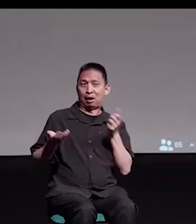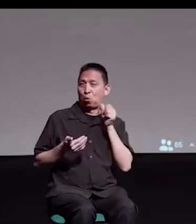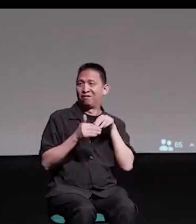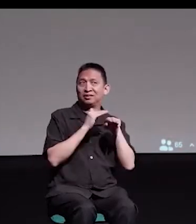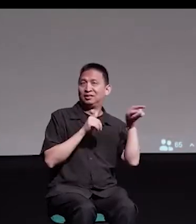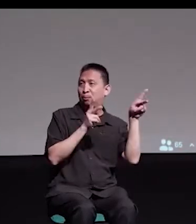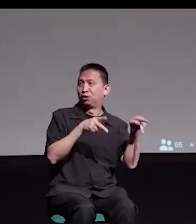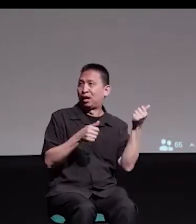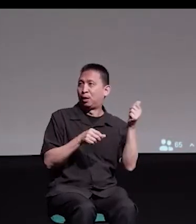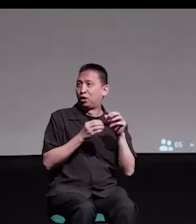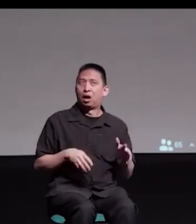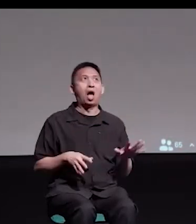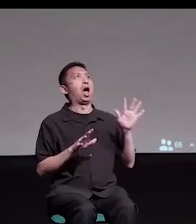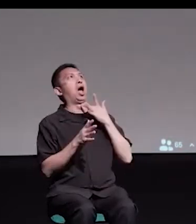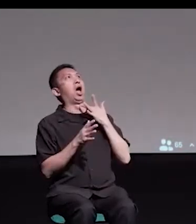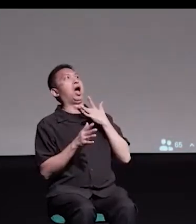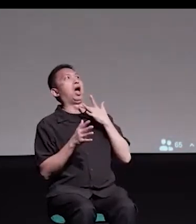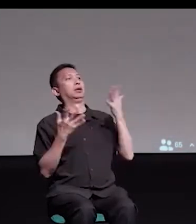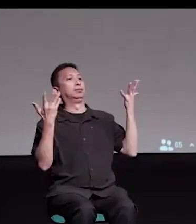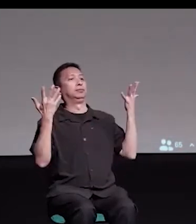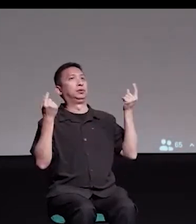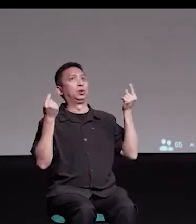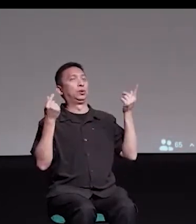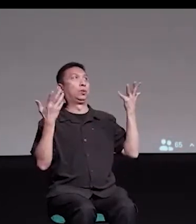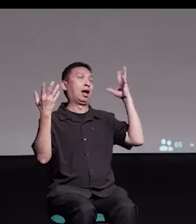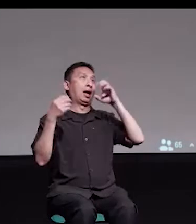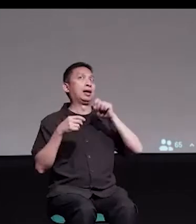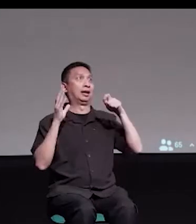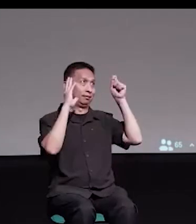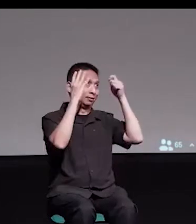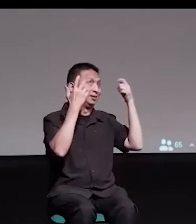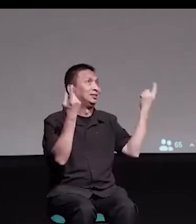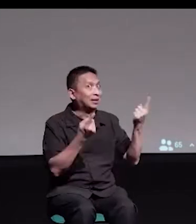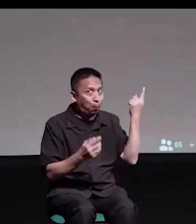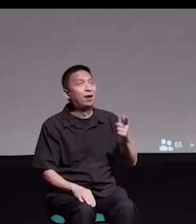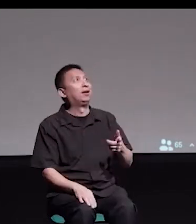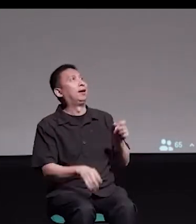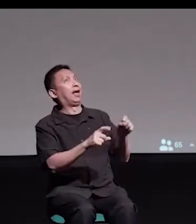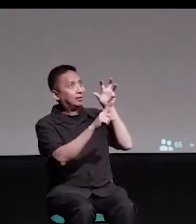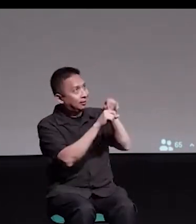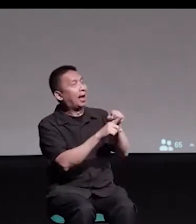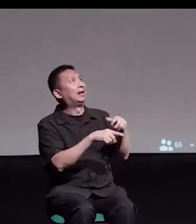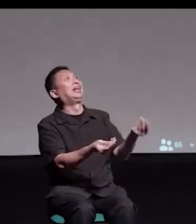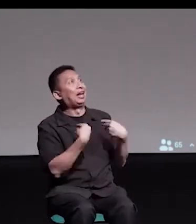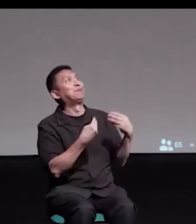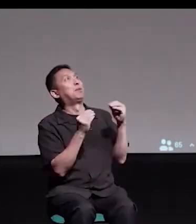Well, you just do what you have to do. You have to just go to chat. Just, you know,